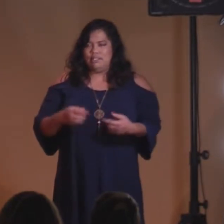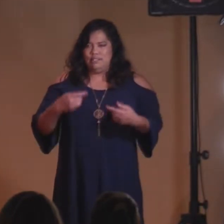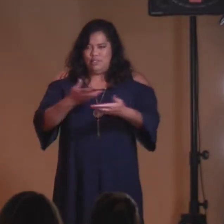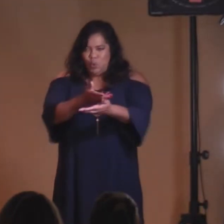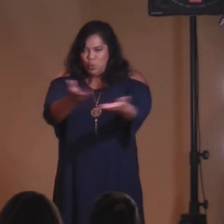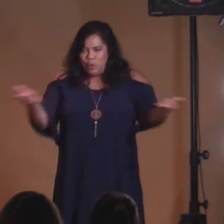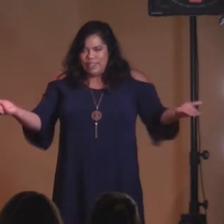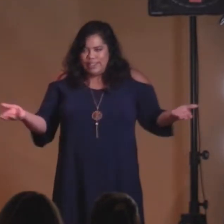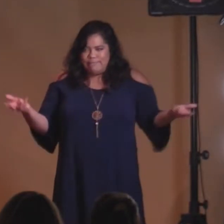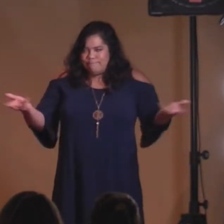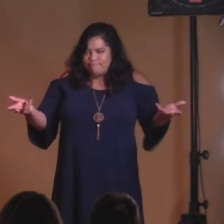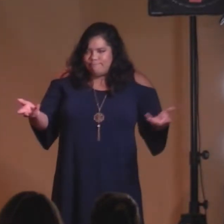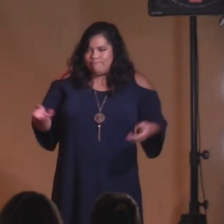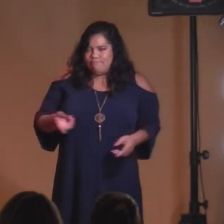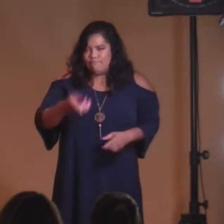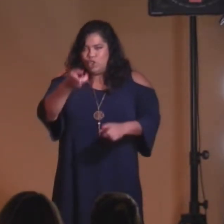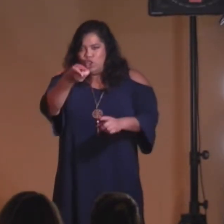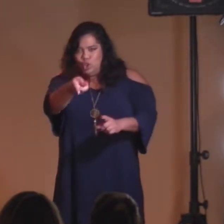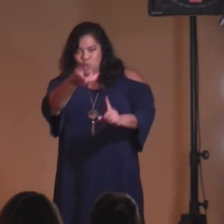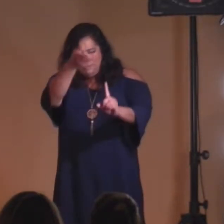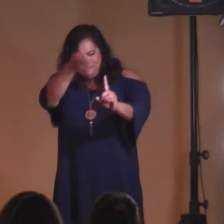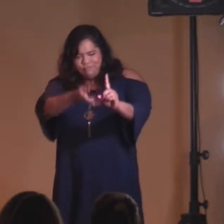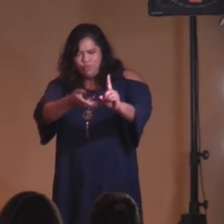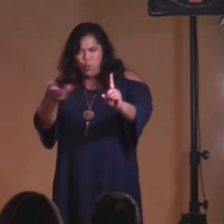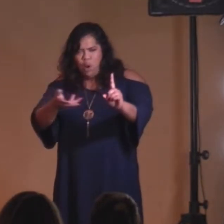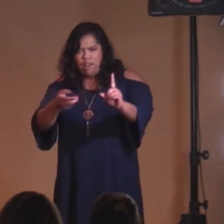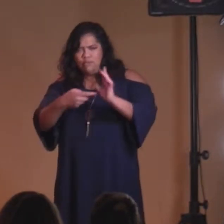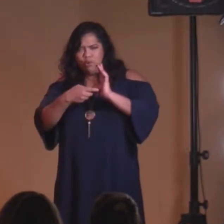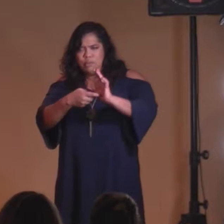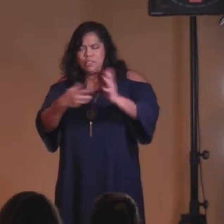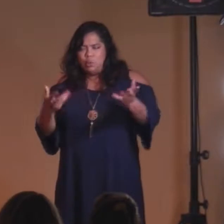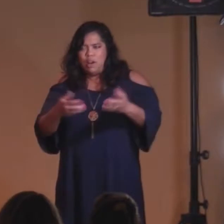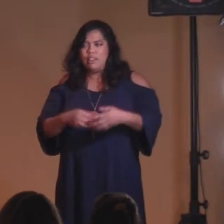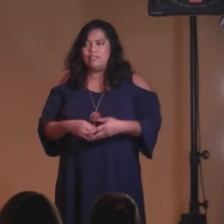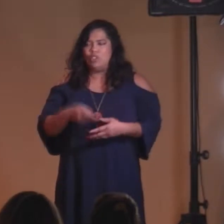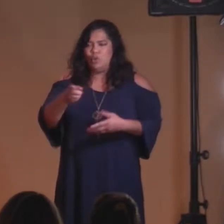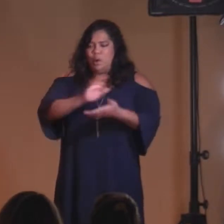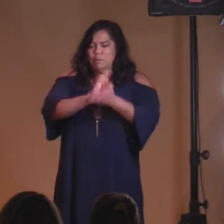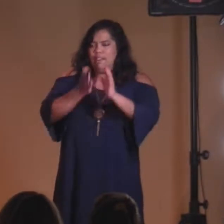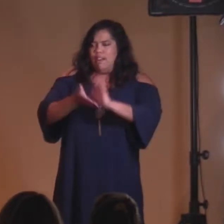person, as a member of this beloved community, what are you becoming